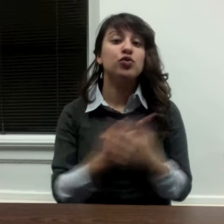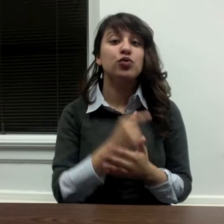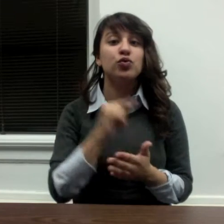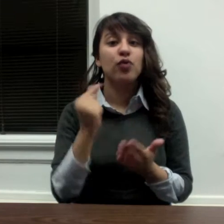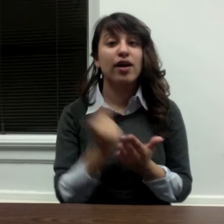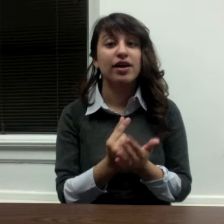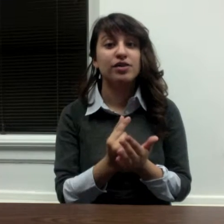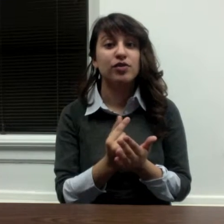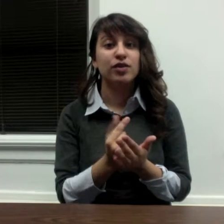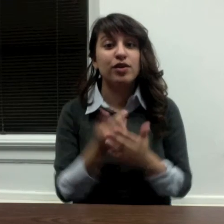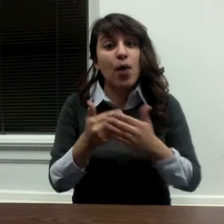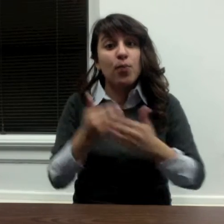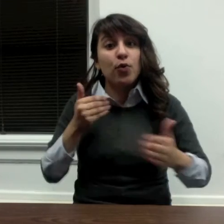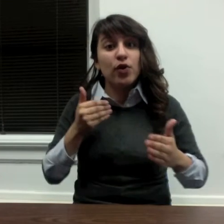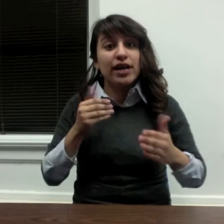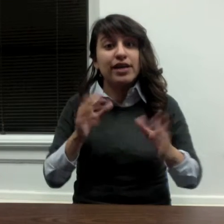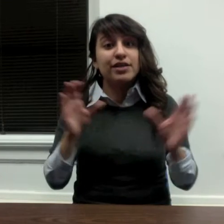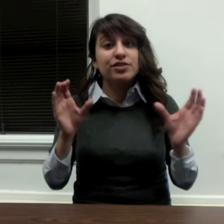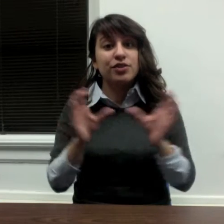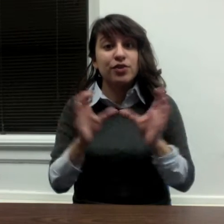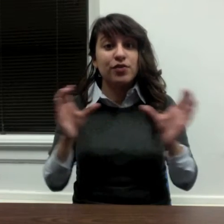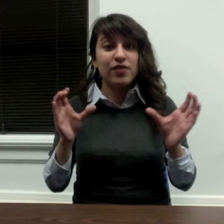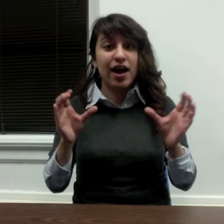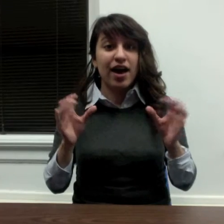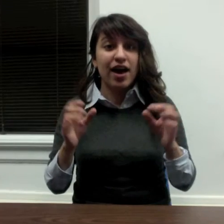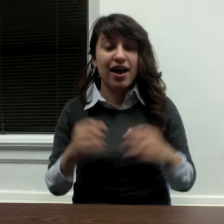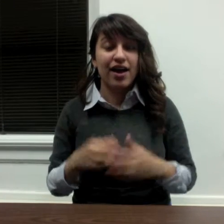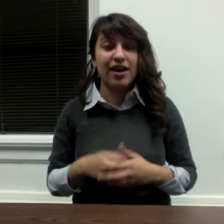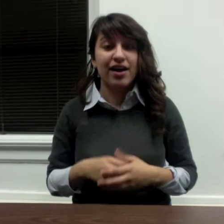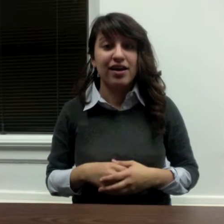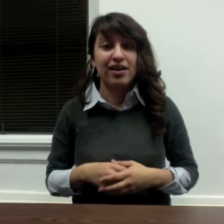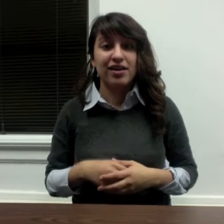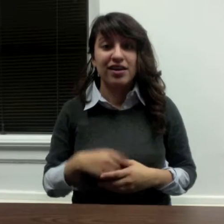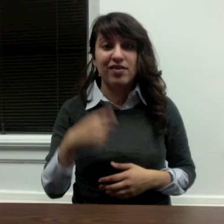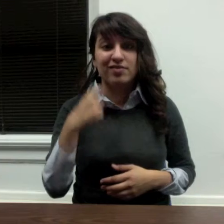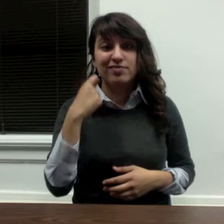pre-certified interpreters who have just been in the field for a short time.